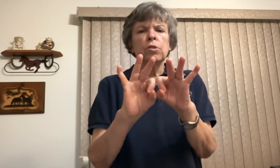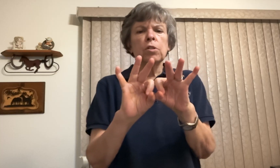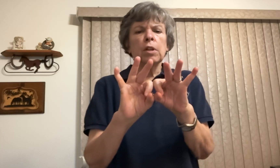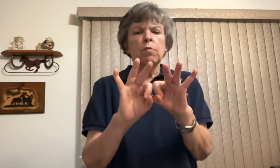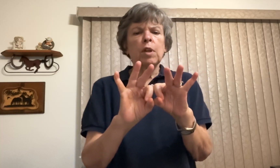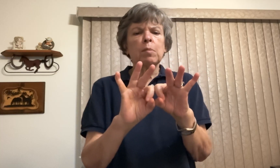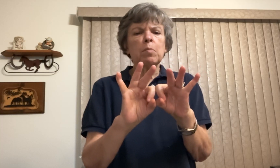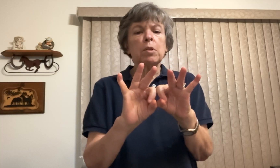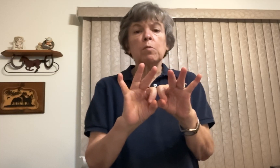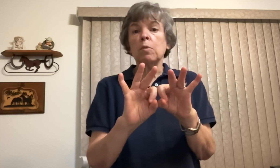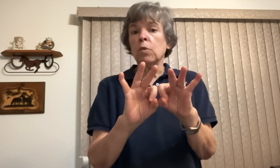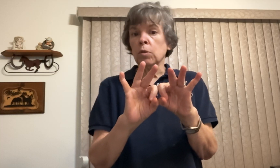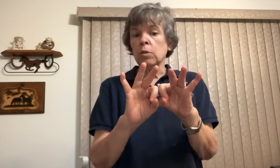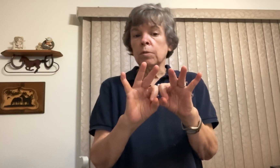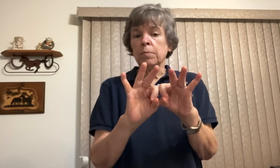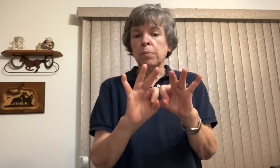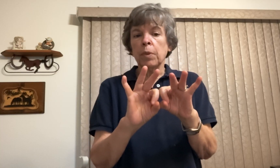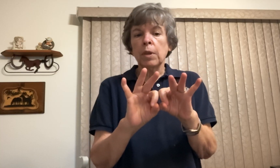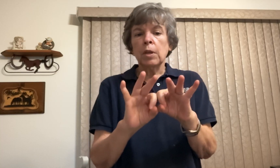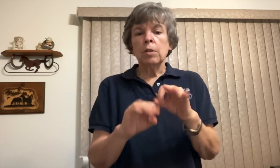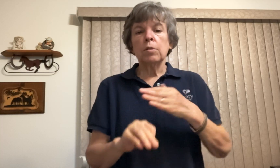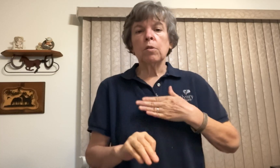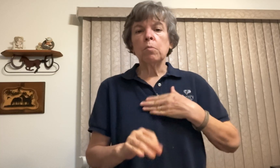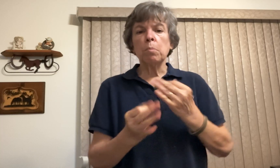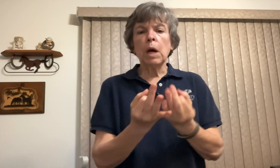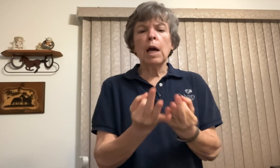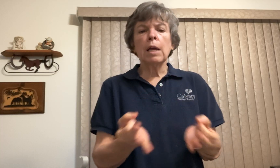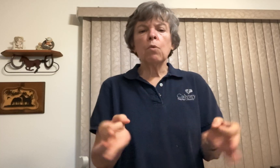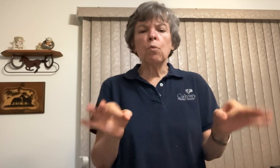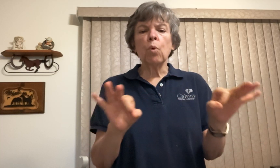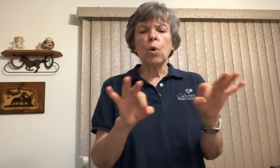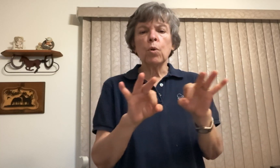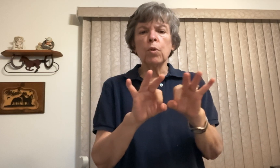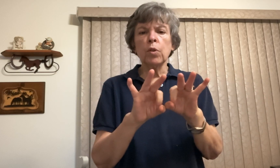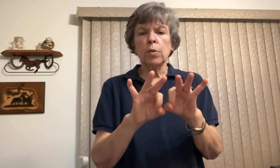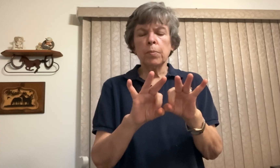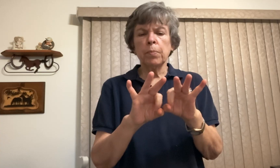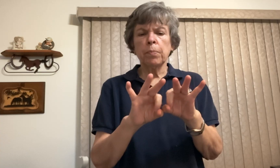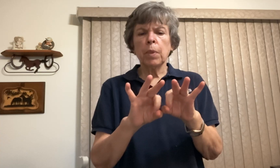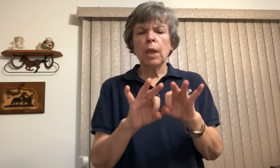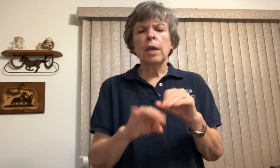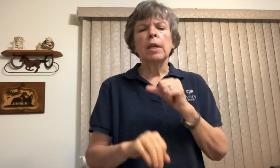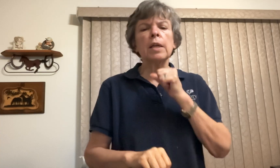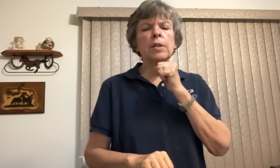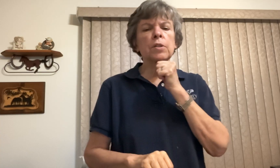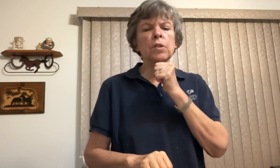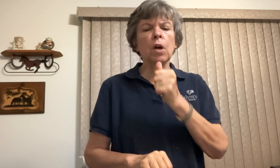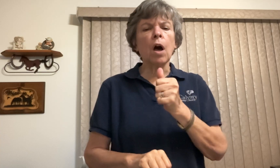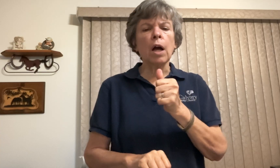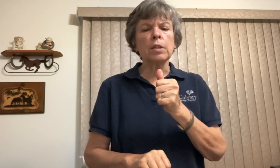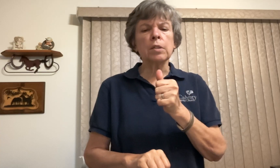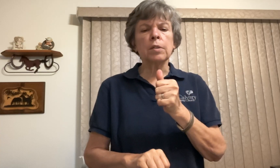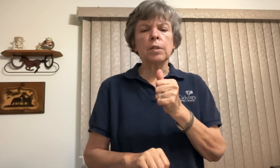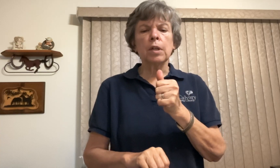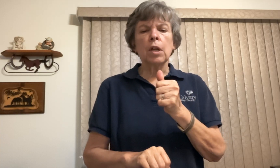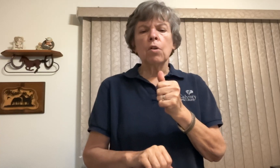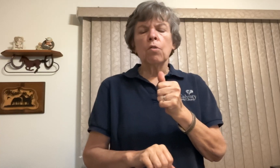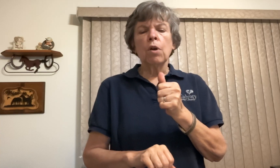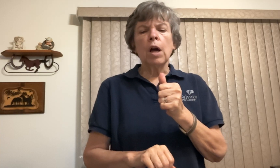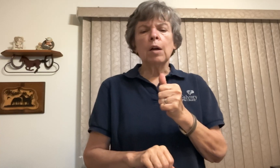like family, but in reverse. So my worth is not,